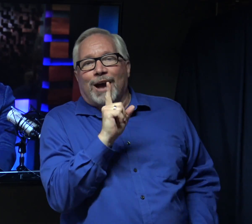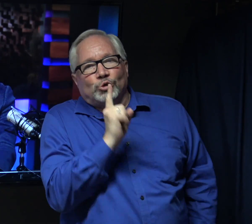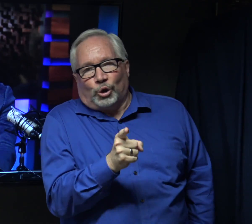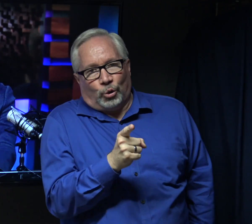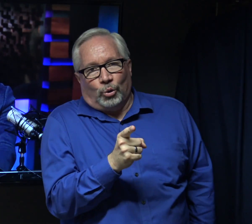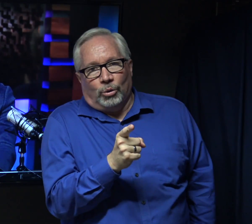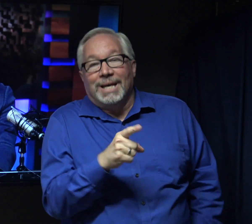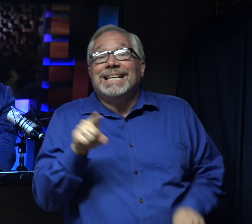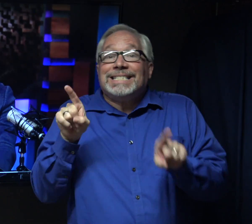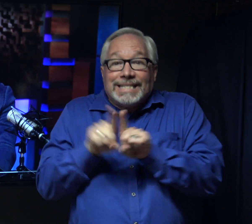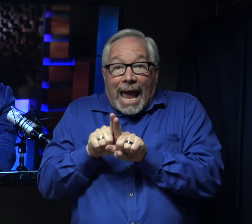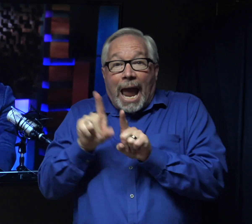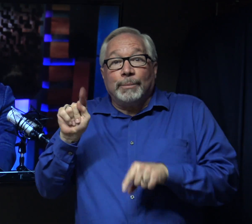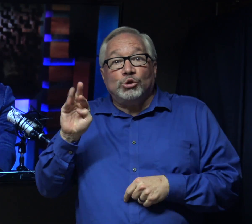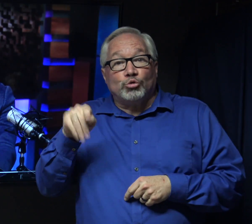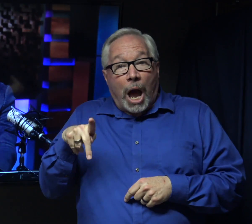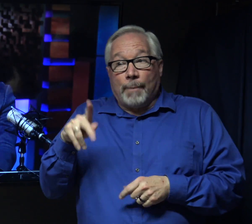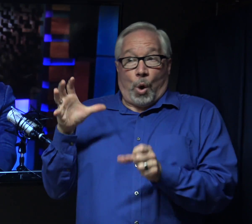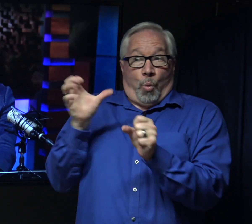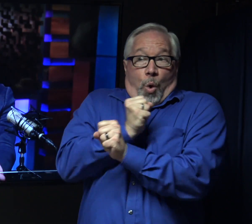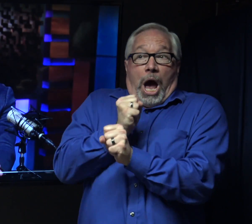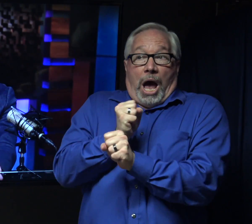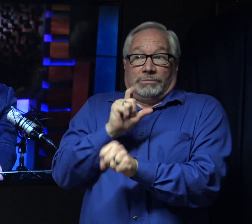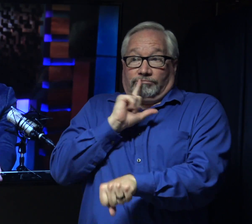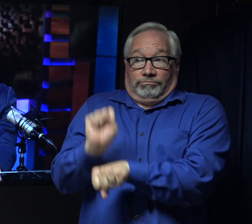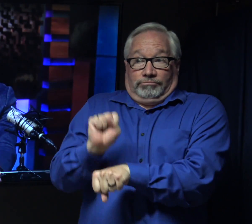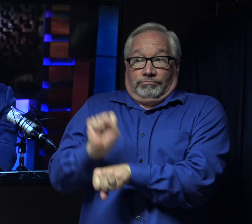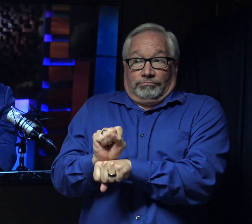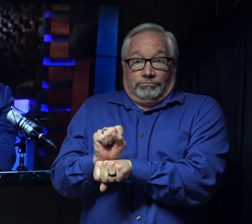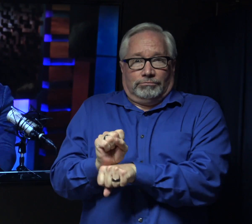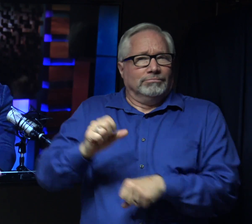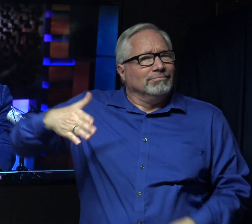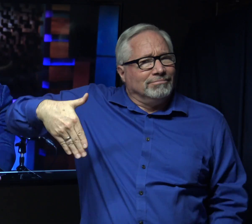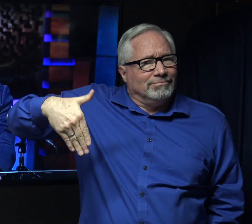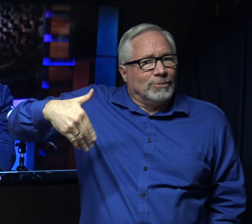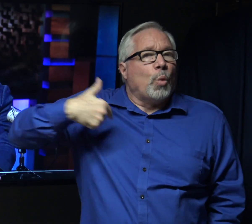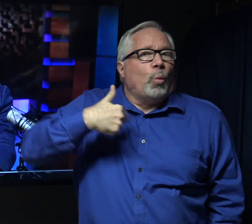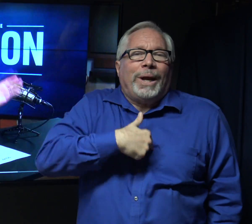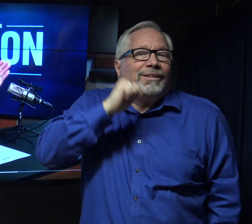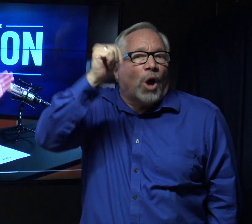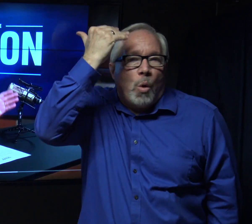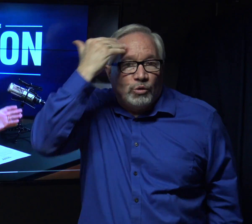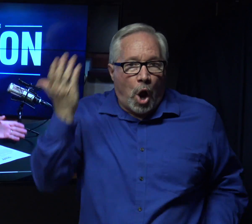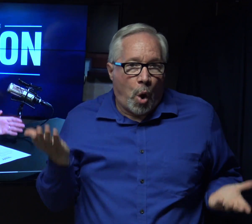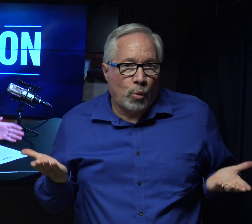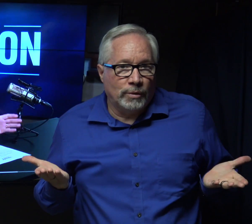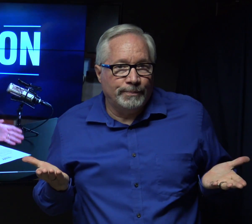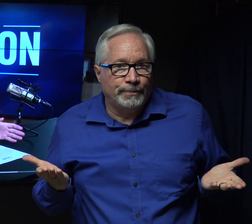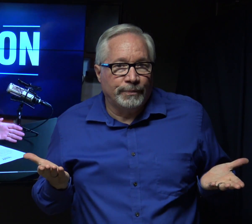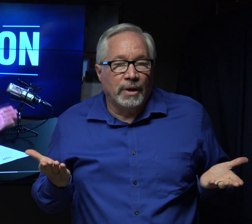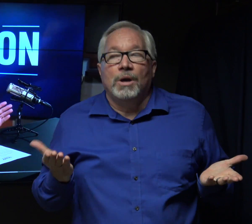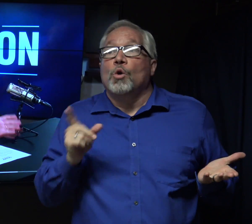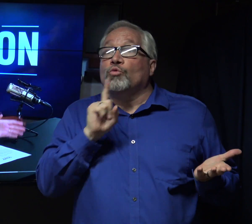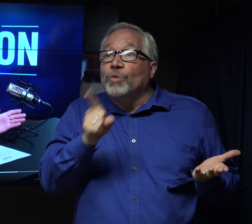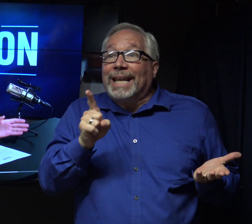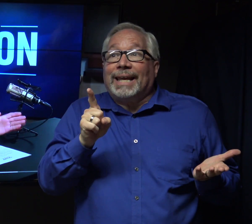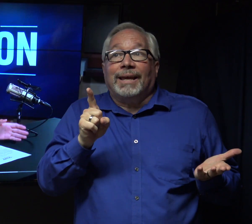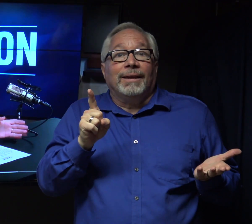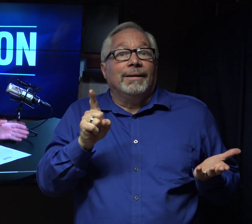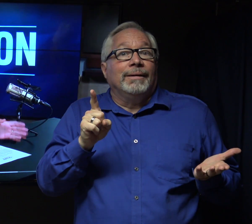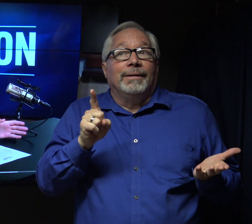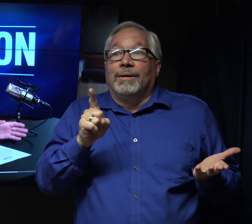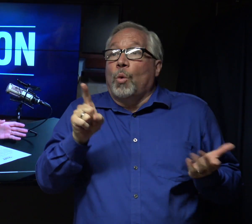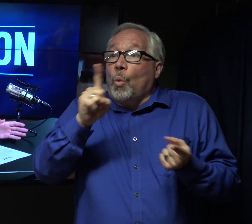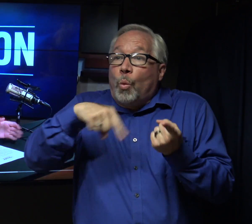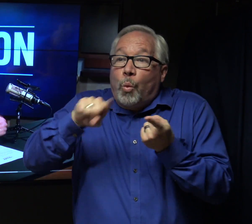that Donald Trump is the winner of the election. He may well be the winner of the election. We just don't know right now. We will not know who the winner